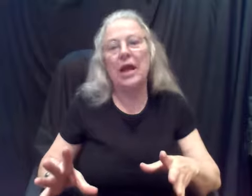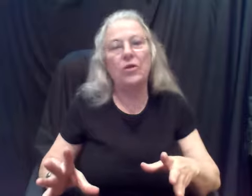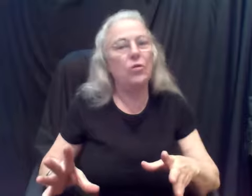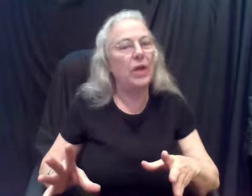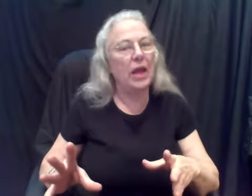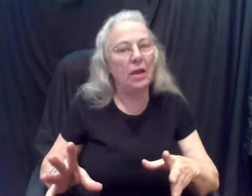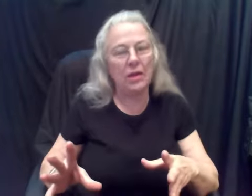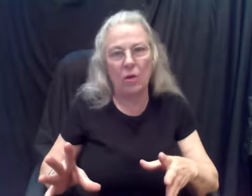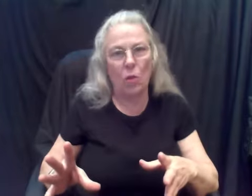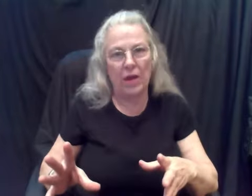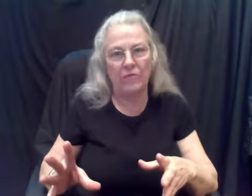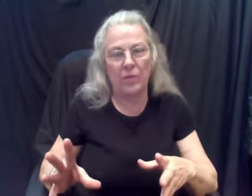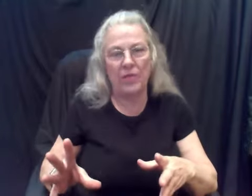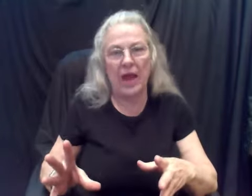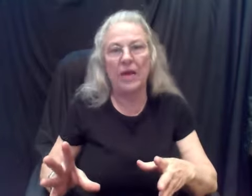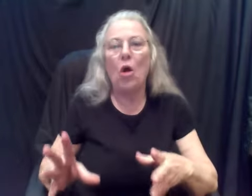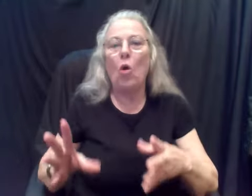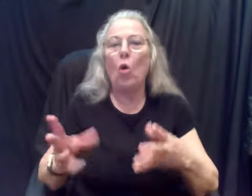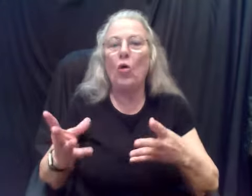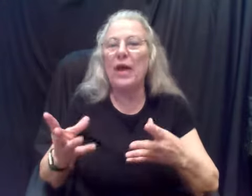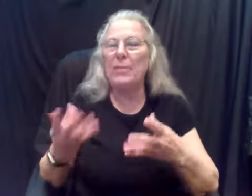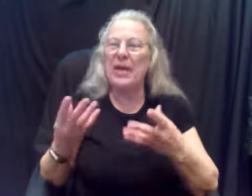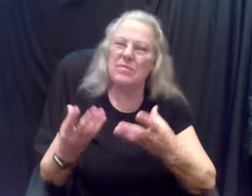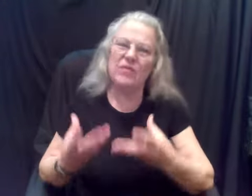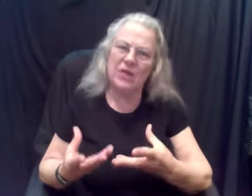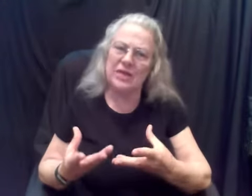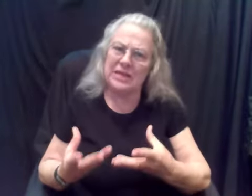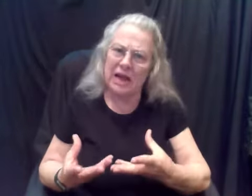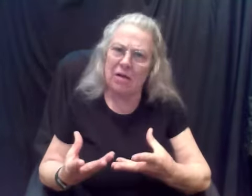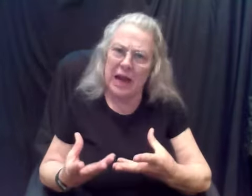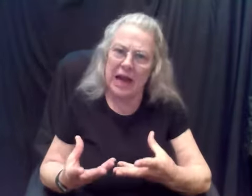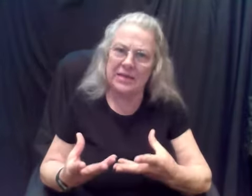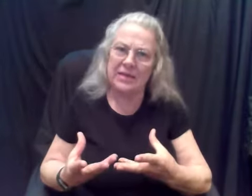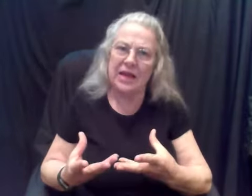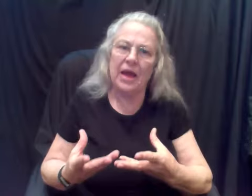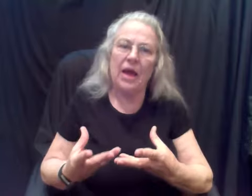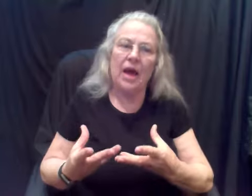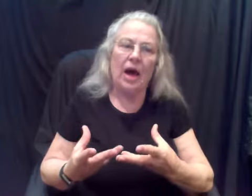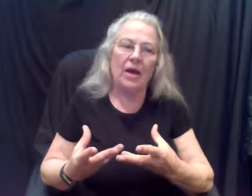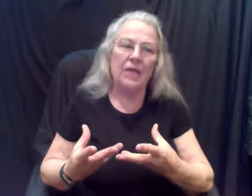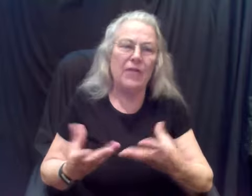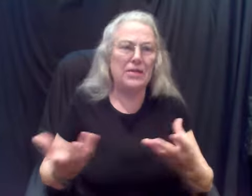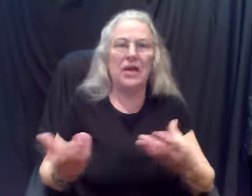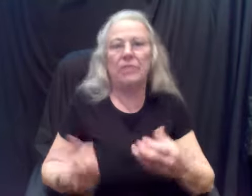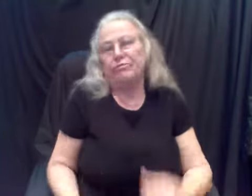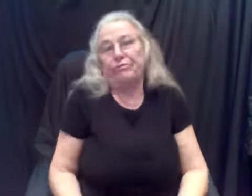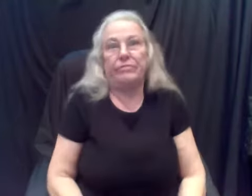you can't get away from that, or it becomes very sarcastic. If I say, love